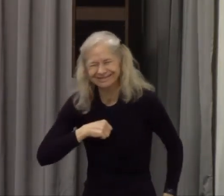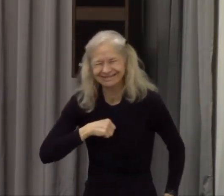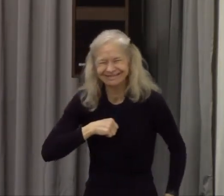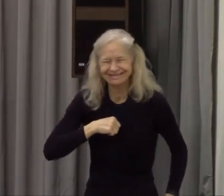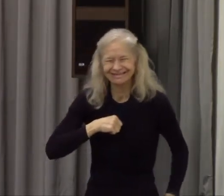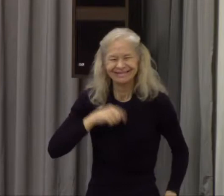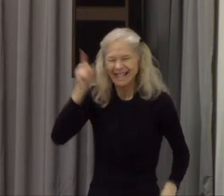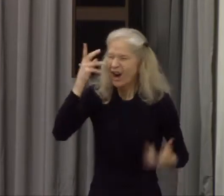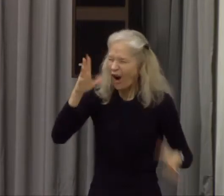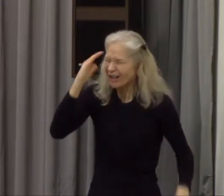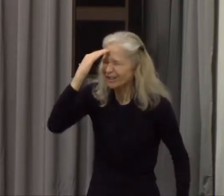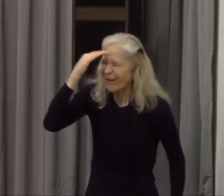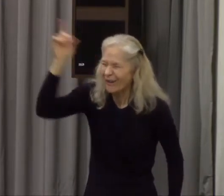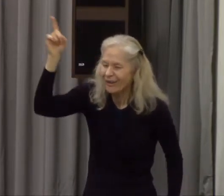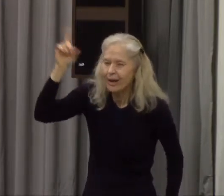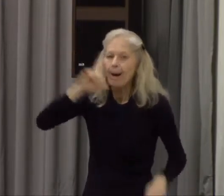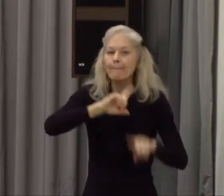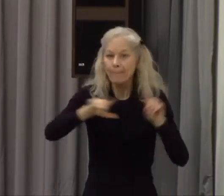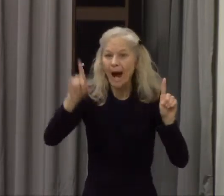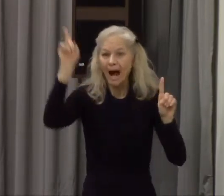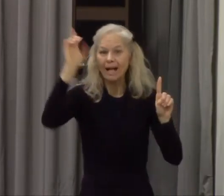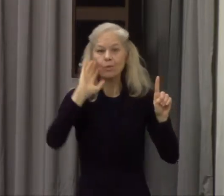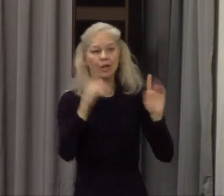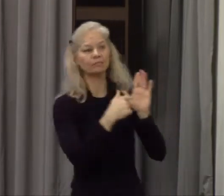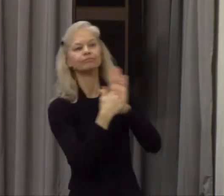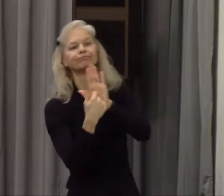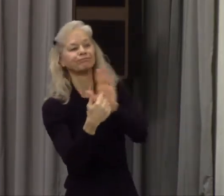when he reveals it, everybody else will know too, for sure.